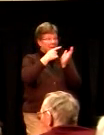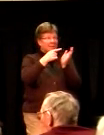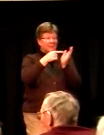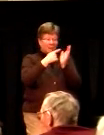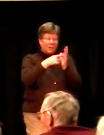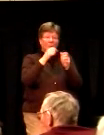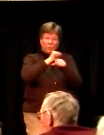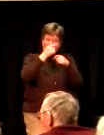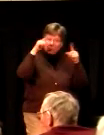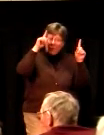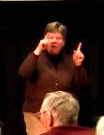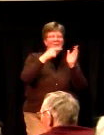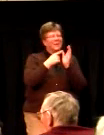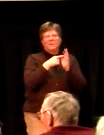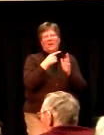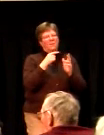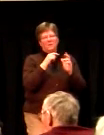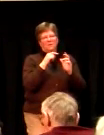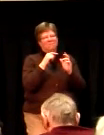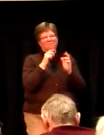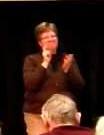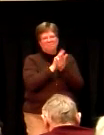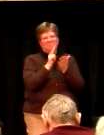well, and sometimes it doesn't work at all.